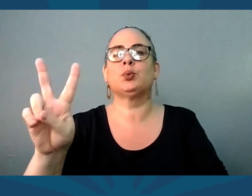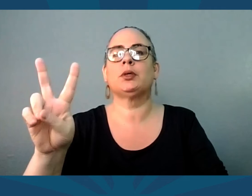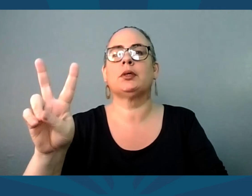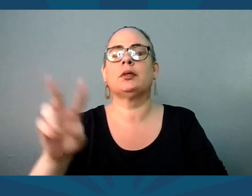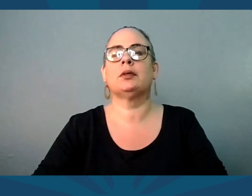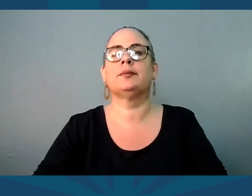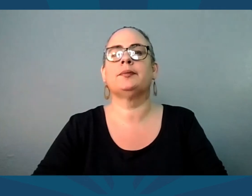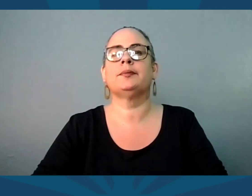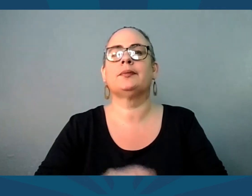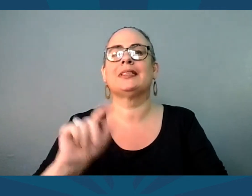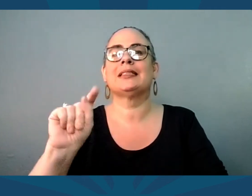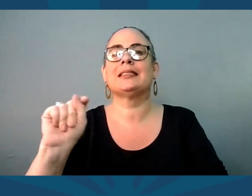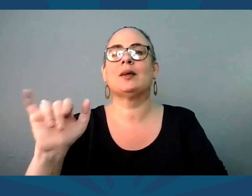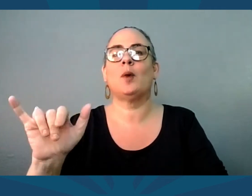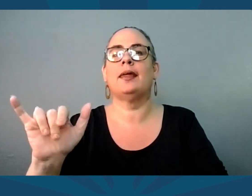928-524-4192.